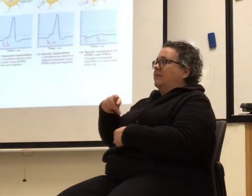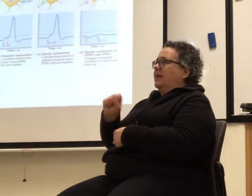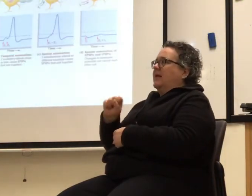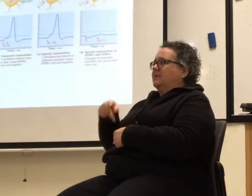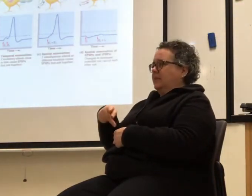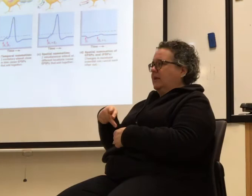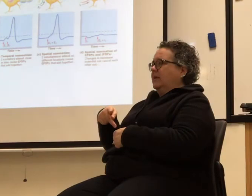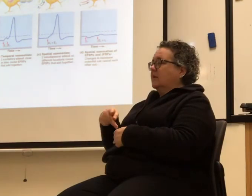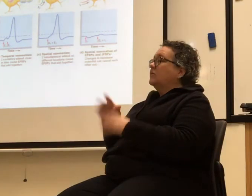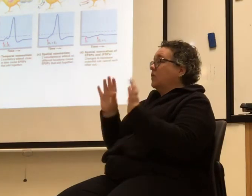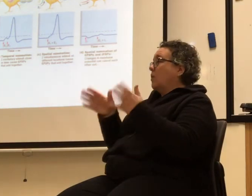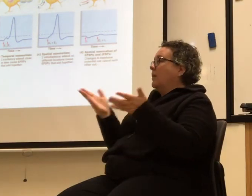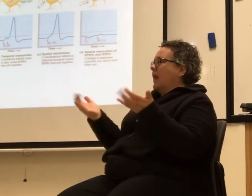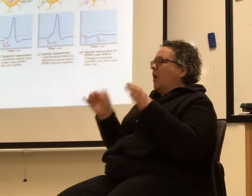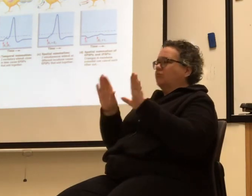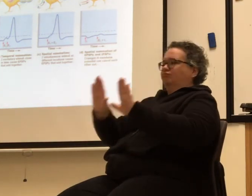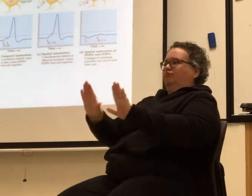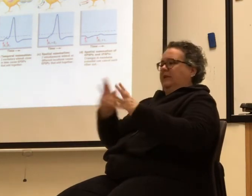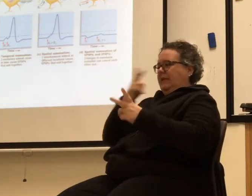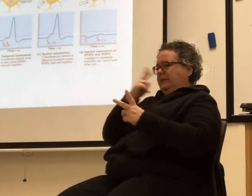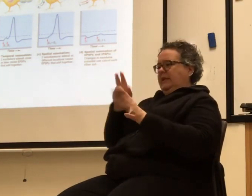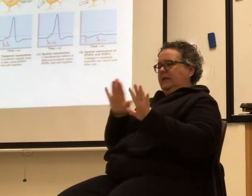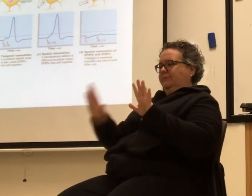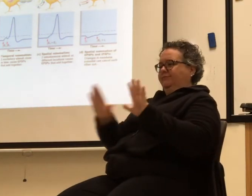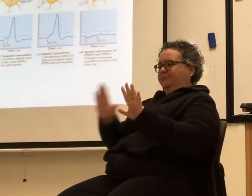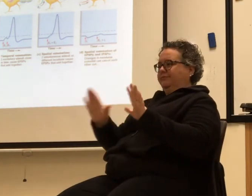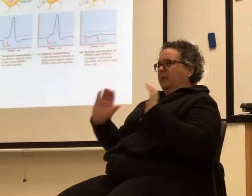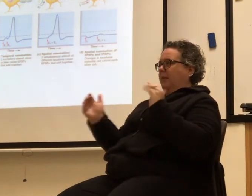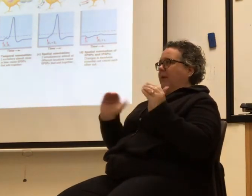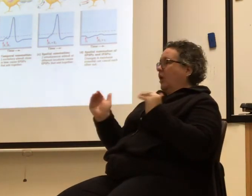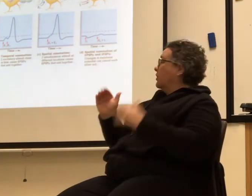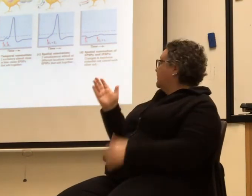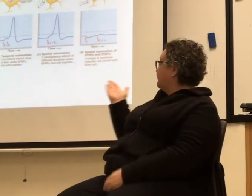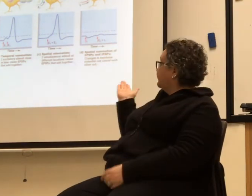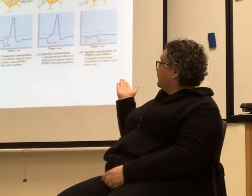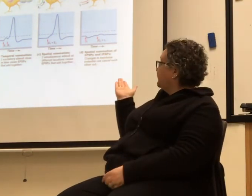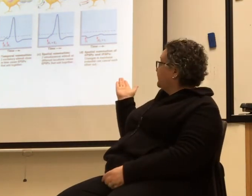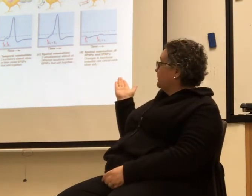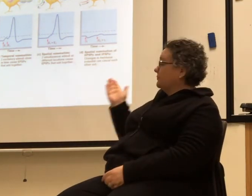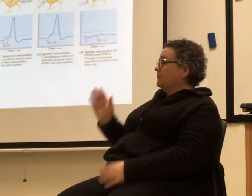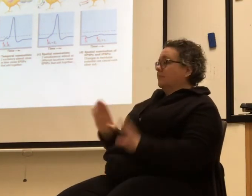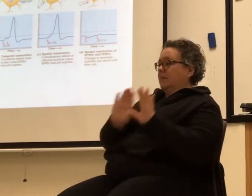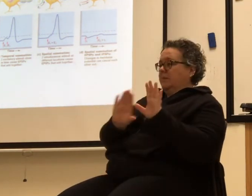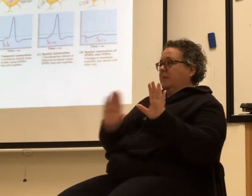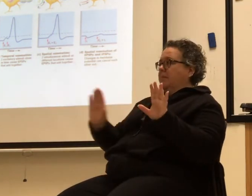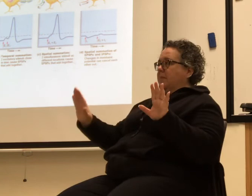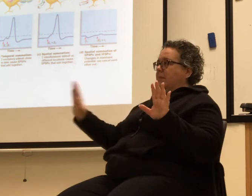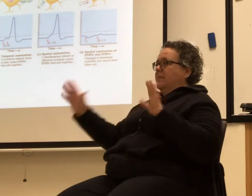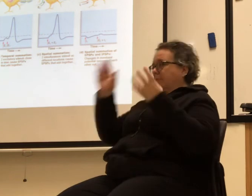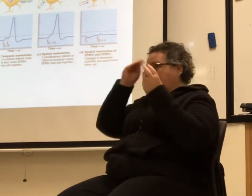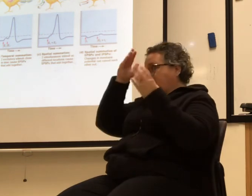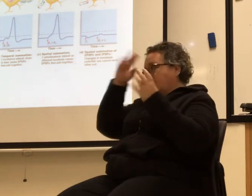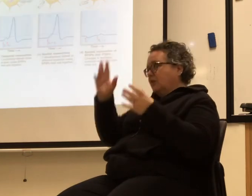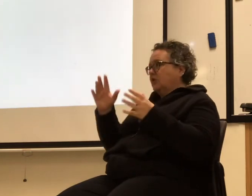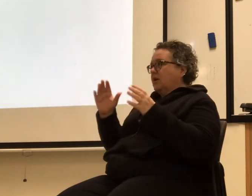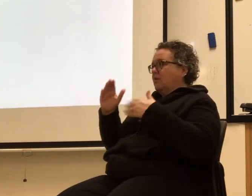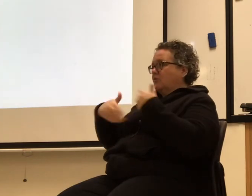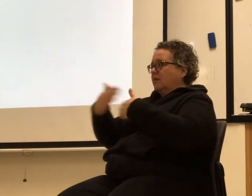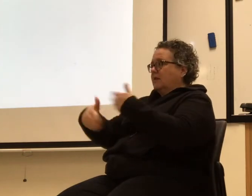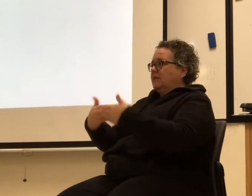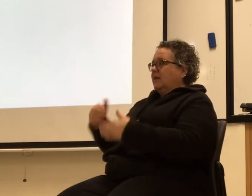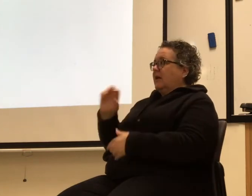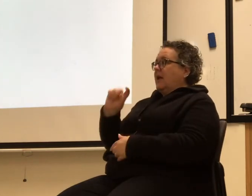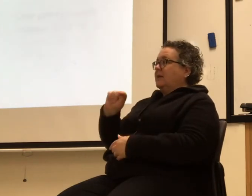IPSP. So here they are side by side. And this is the subject of information processing, temporal